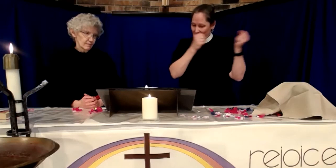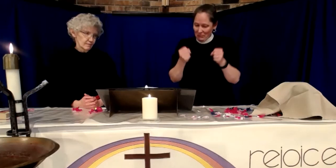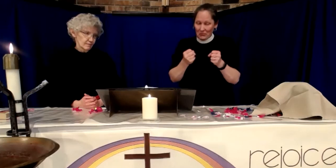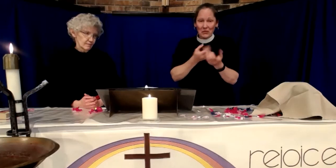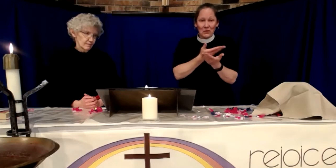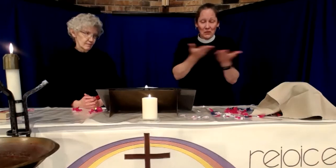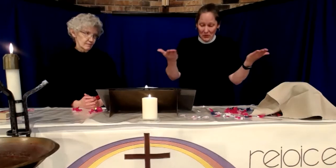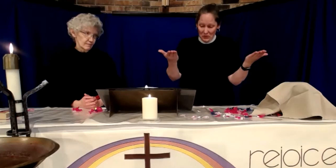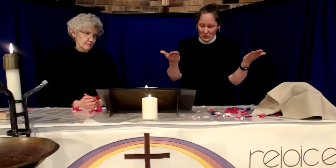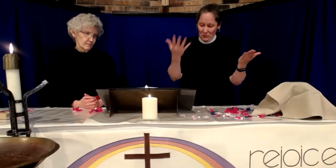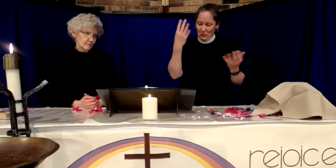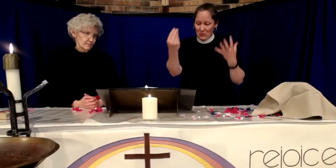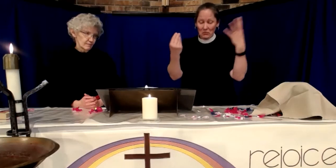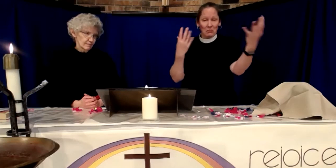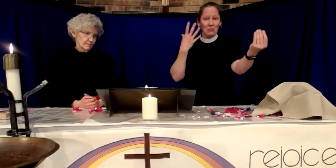go forth